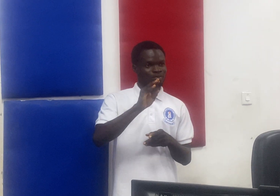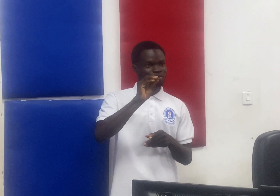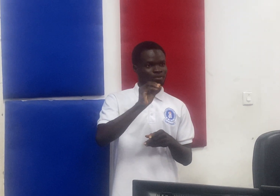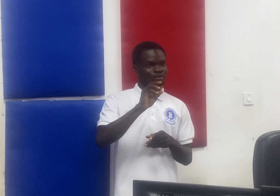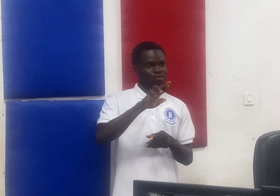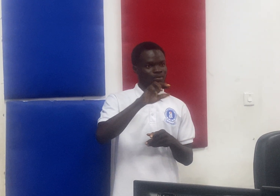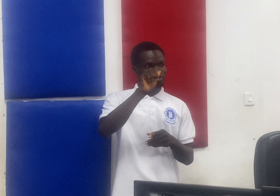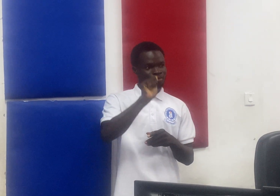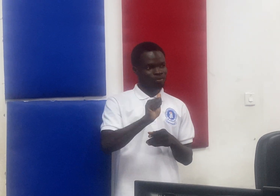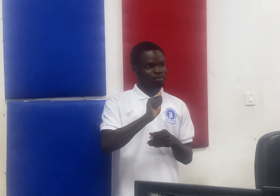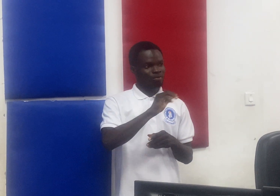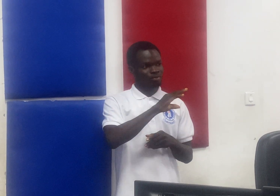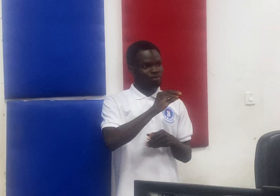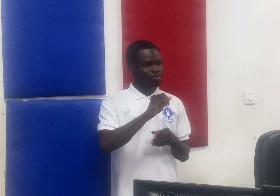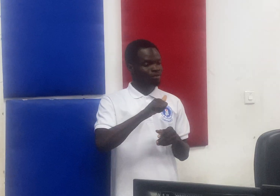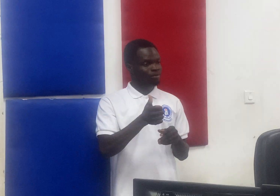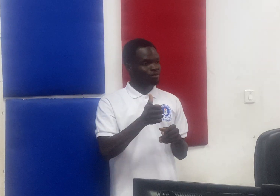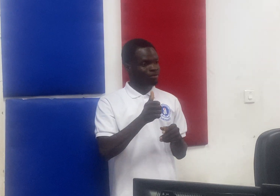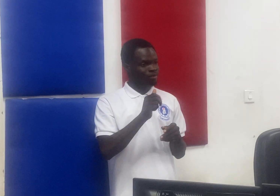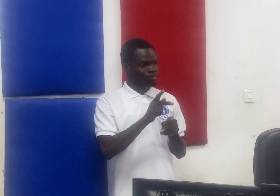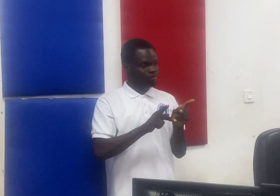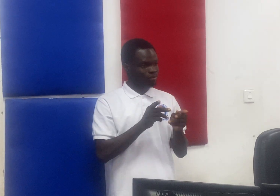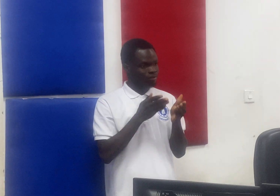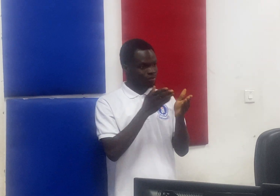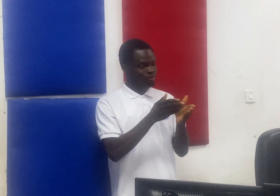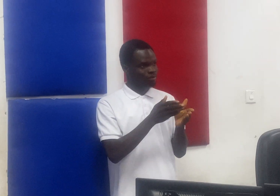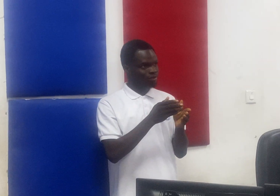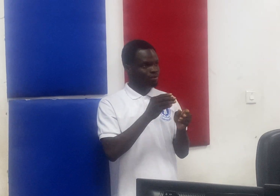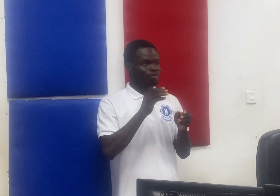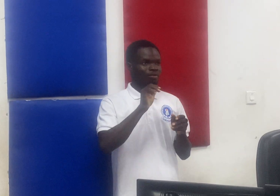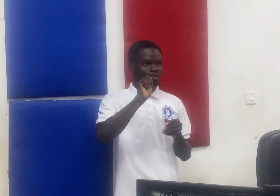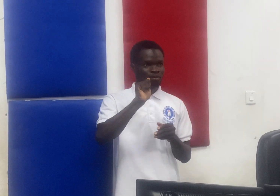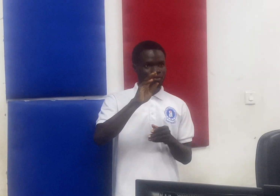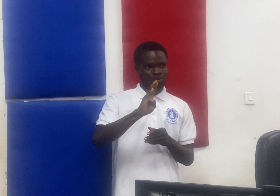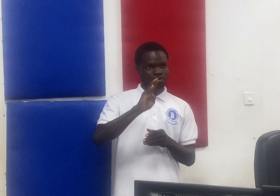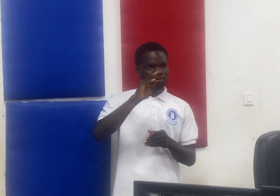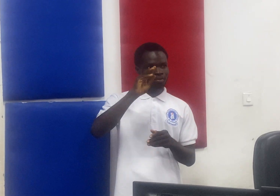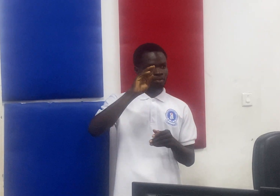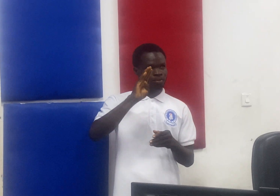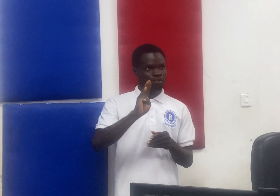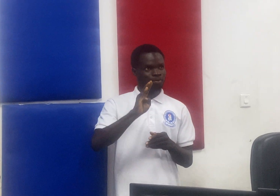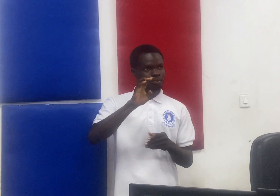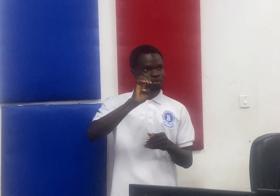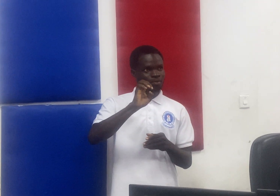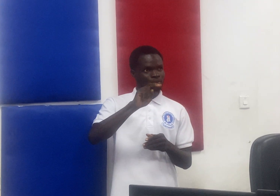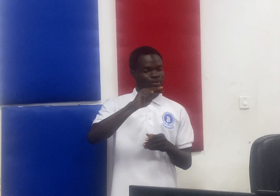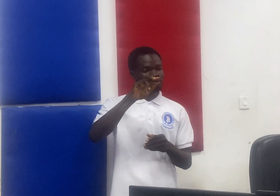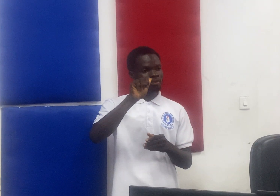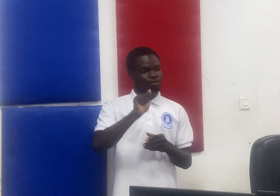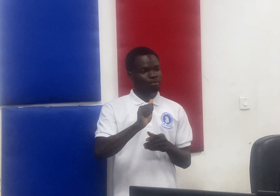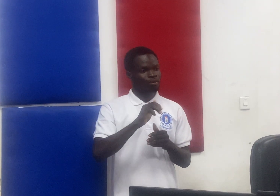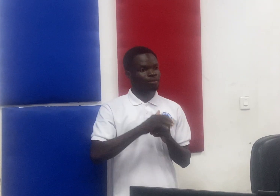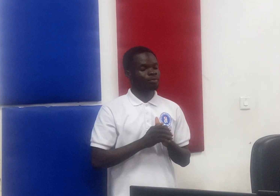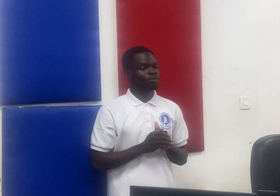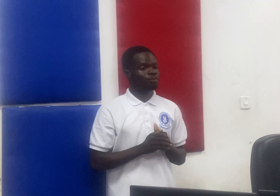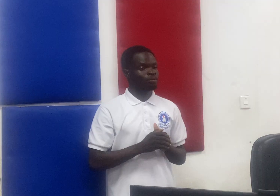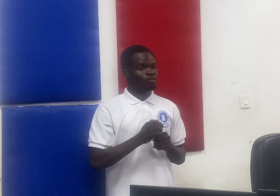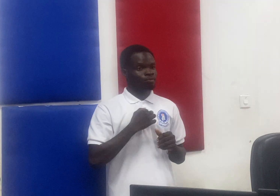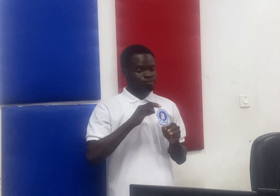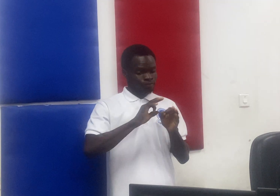my co-host, Pepra Abna Gloria. We also have in our midst our sign language interpreter, who is